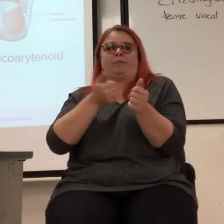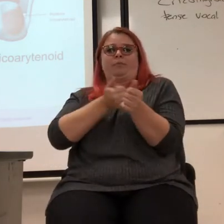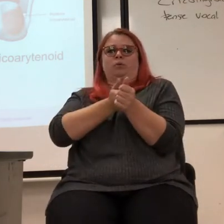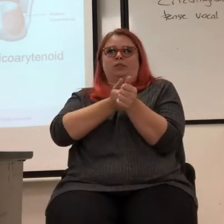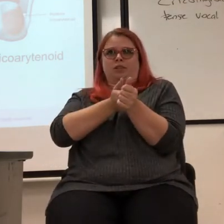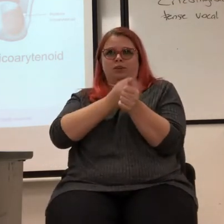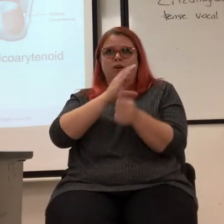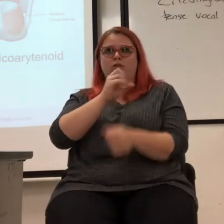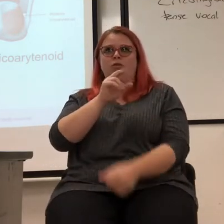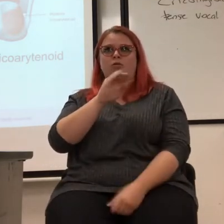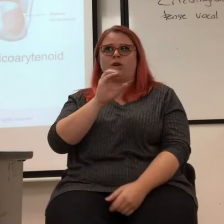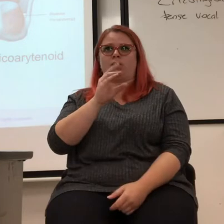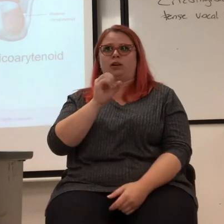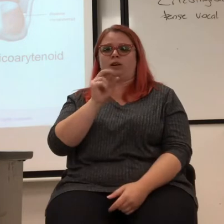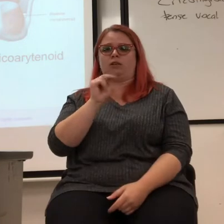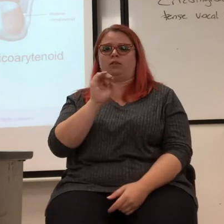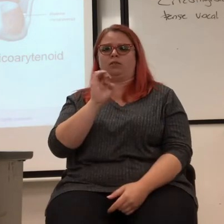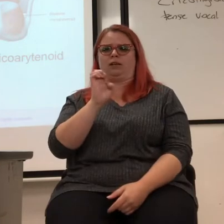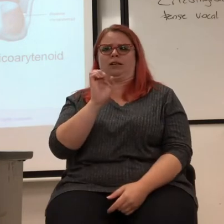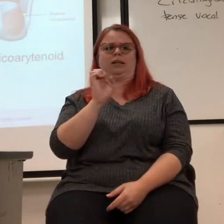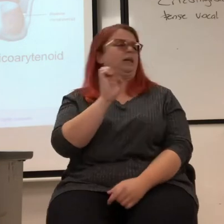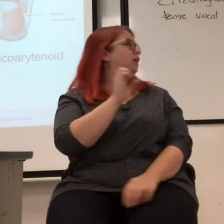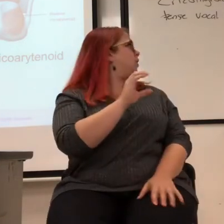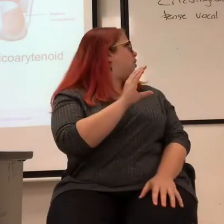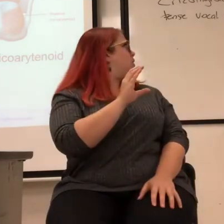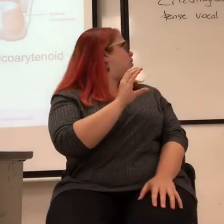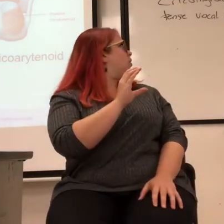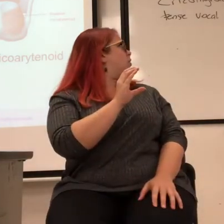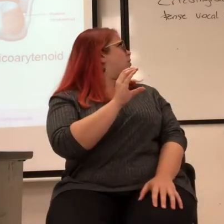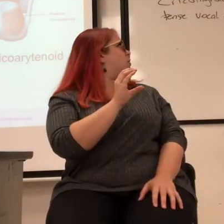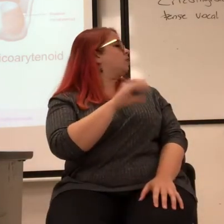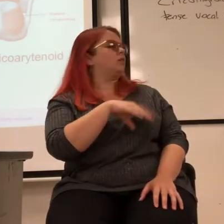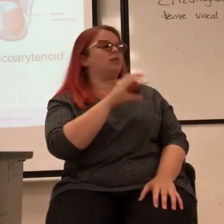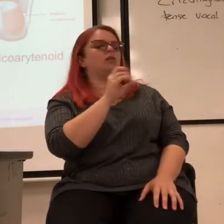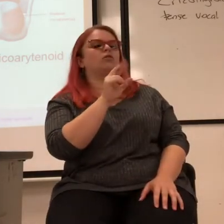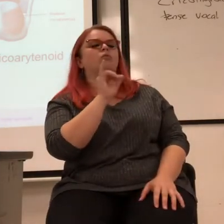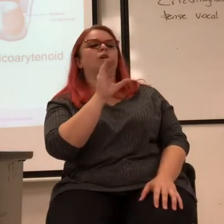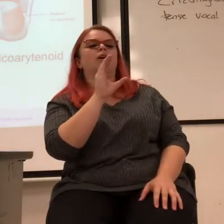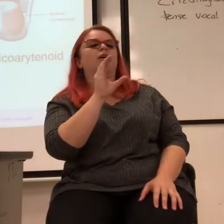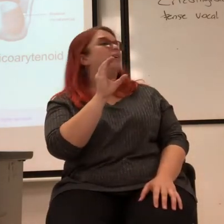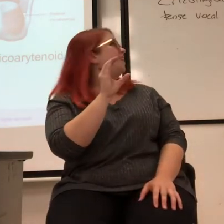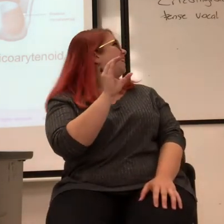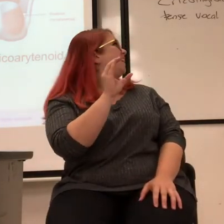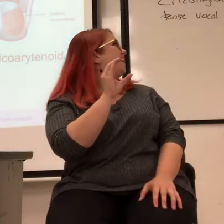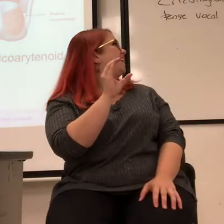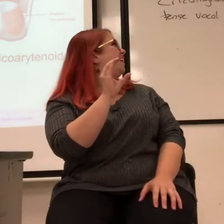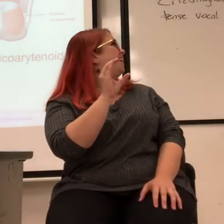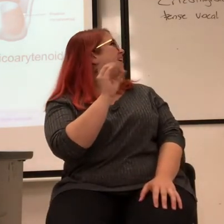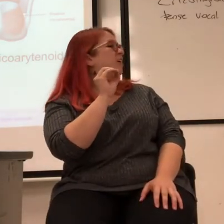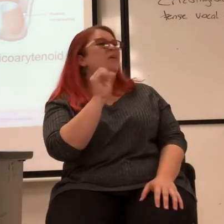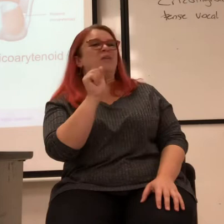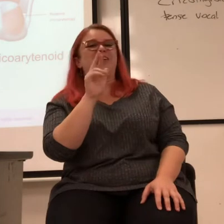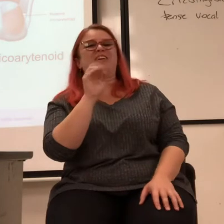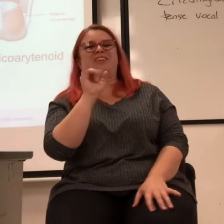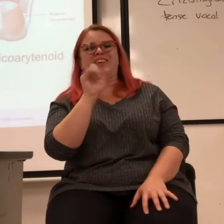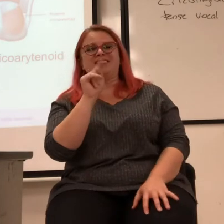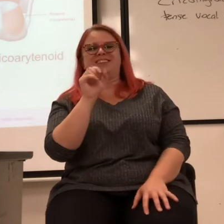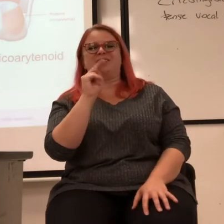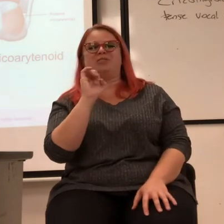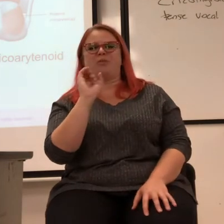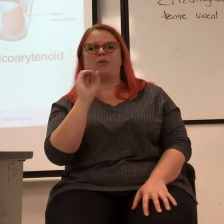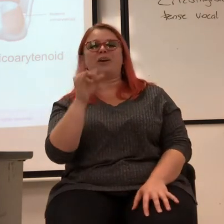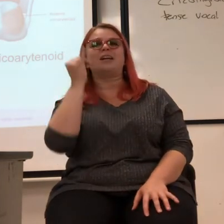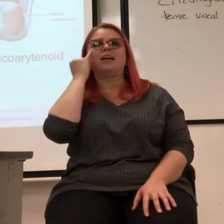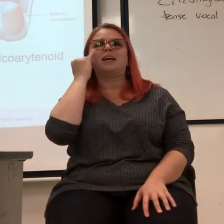that one there, it's pretty important. It abducts the vocal cords. If that muscle is paralyzed for any reason, you might have